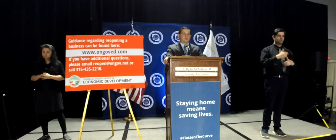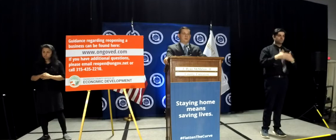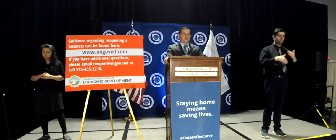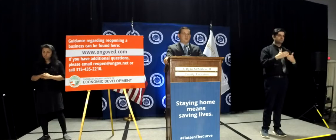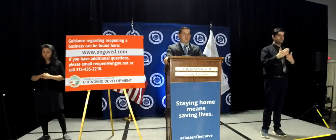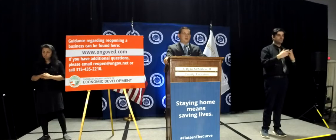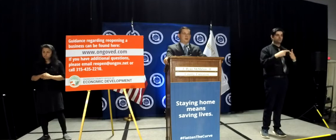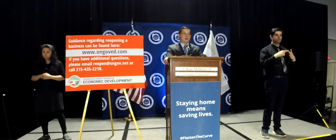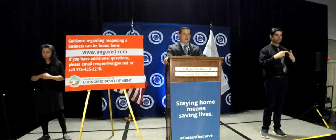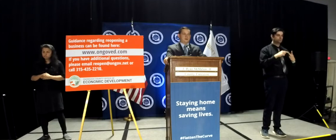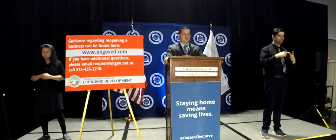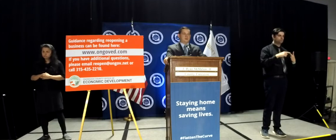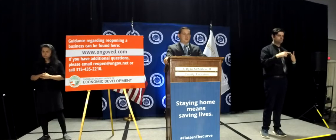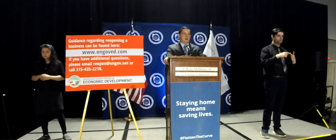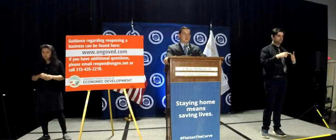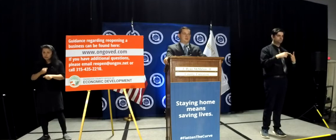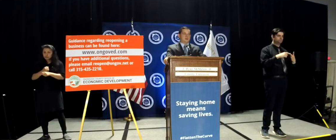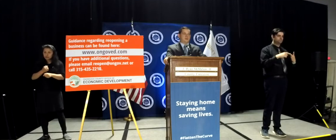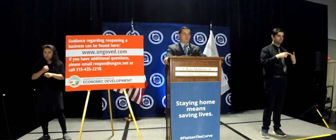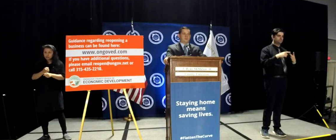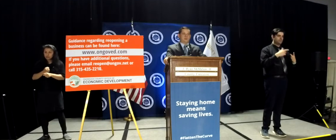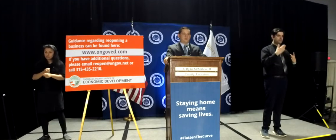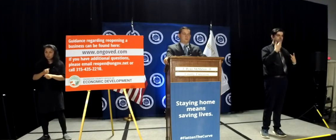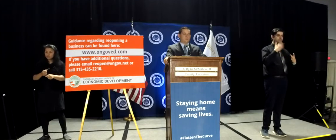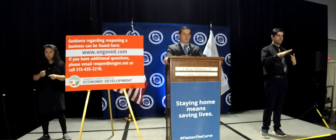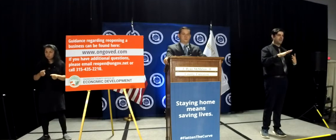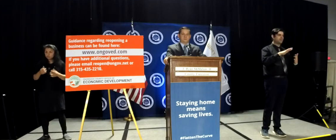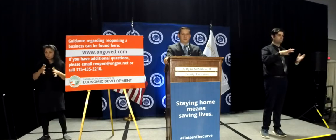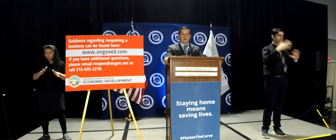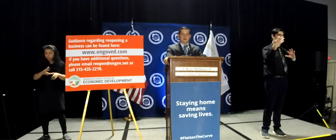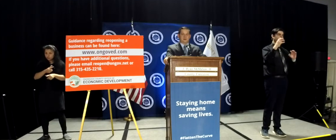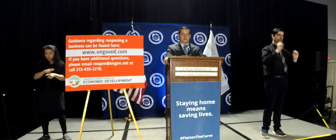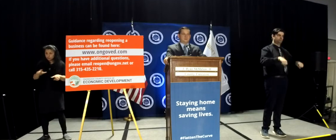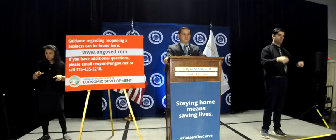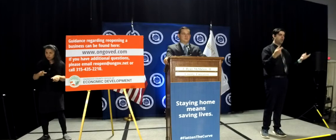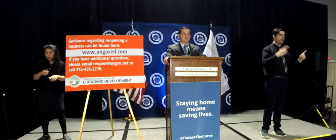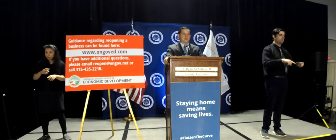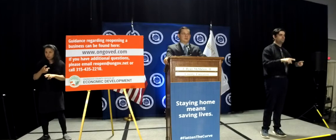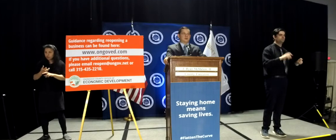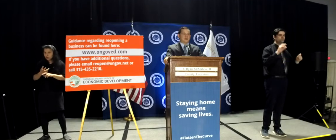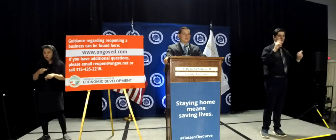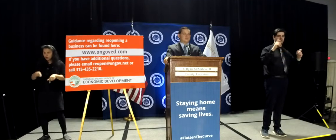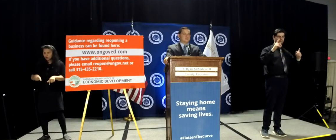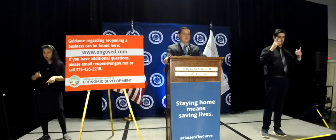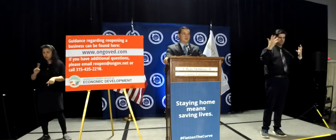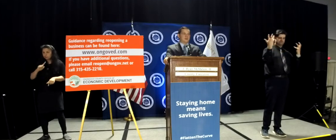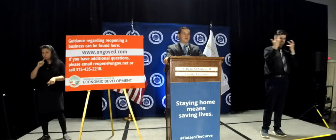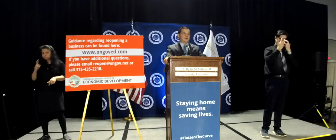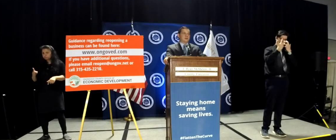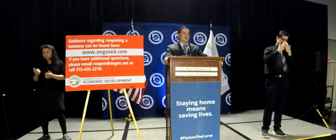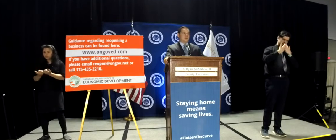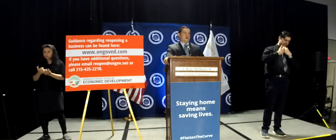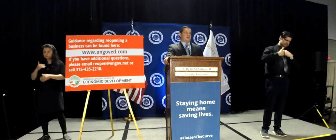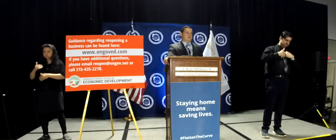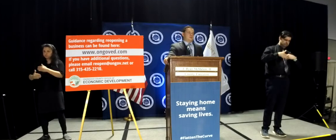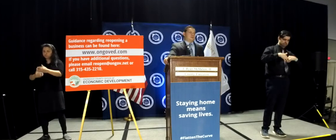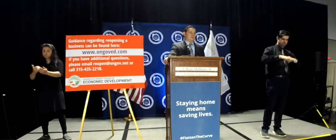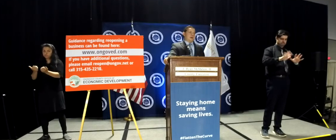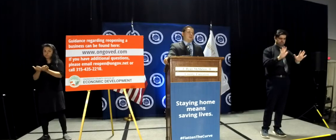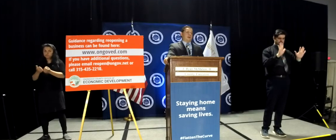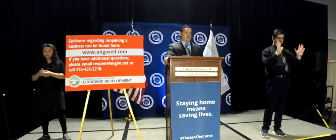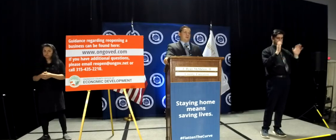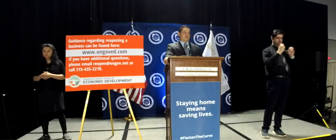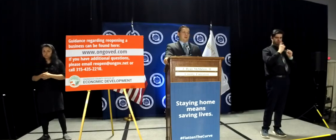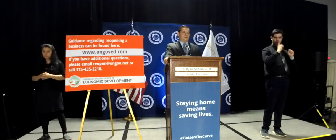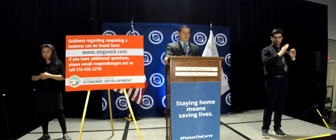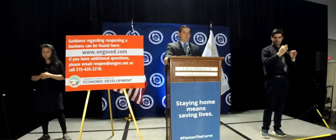jeopardy, and everybody made the right moves, and we're on track. So I think I'm